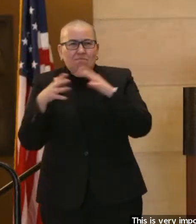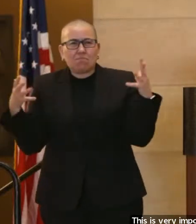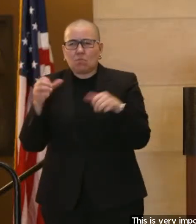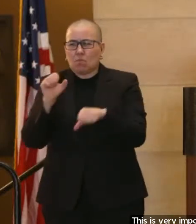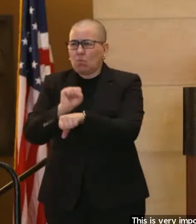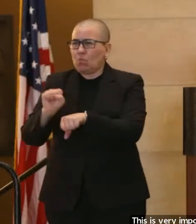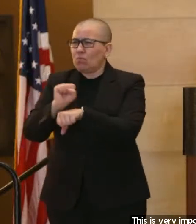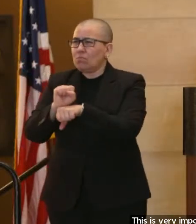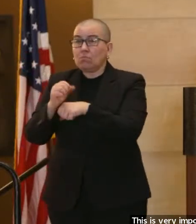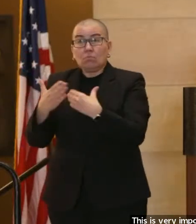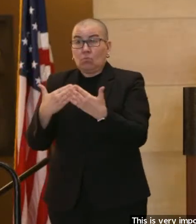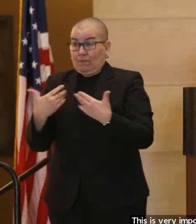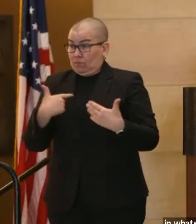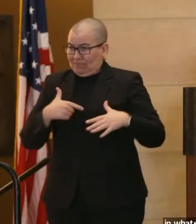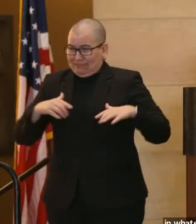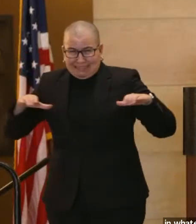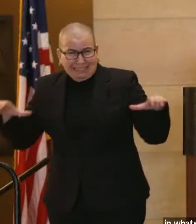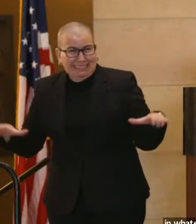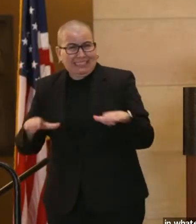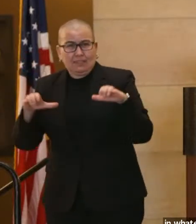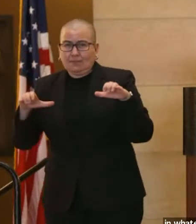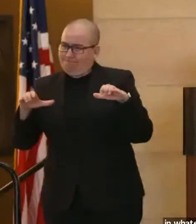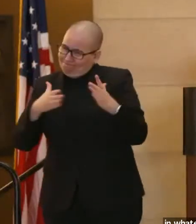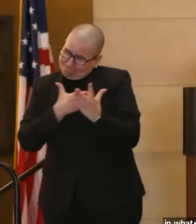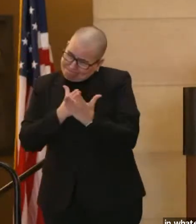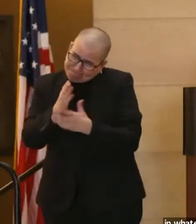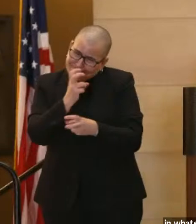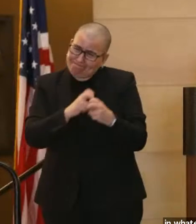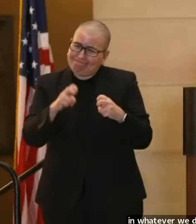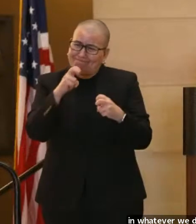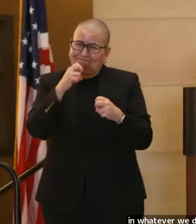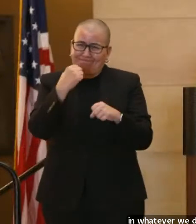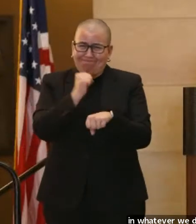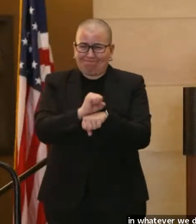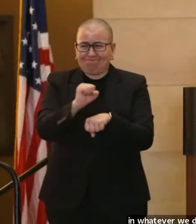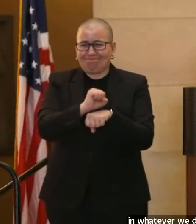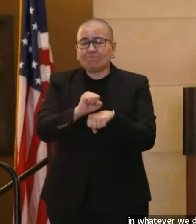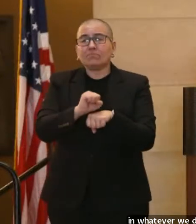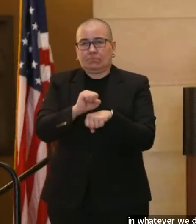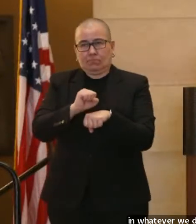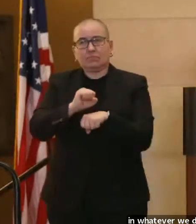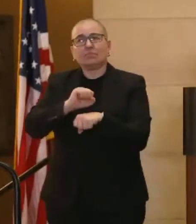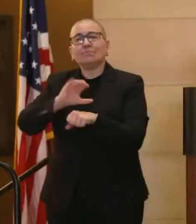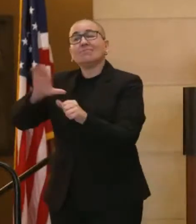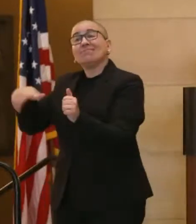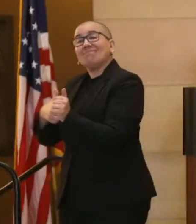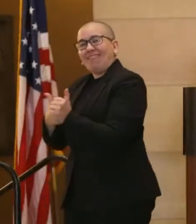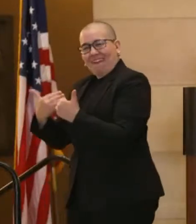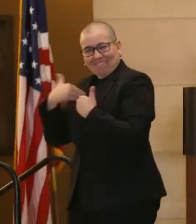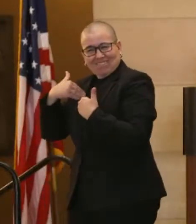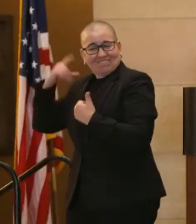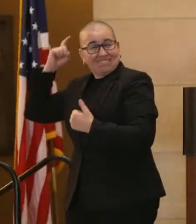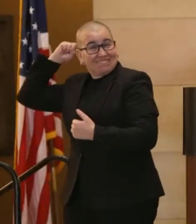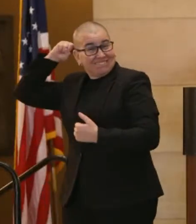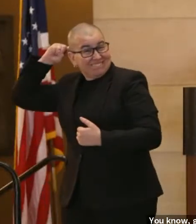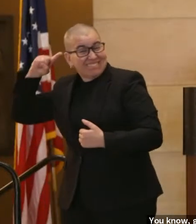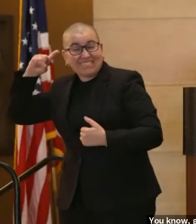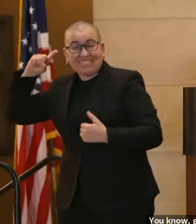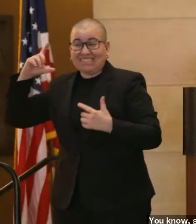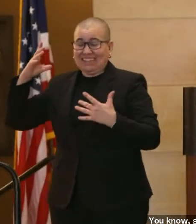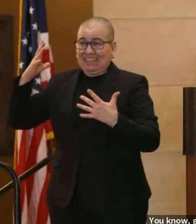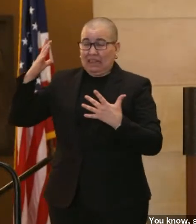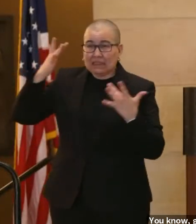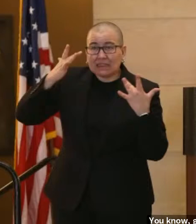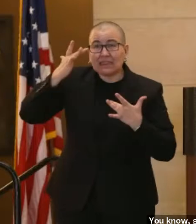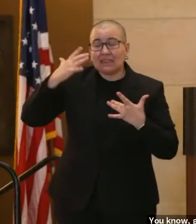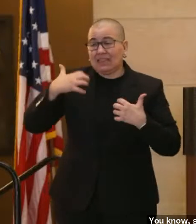and we suffer from secondary trauma, and many of us have, you know, gotten sick with cancer or diseases because of the work we do. So